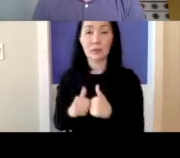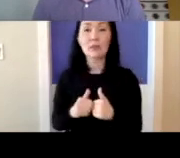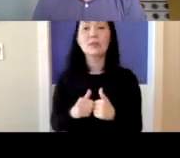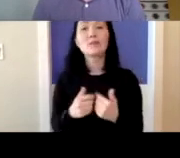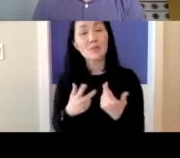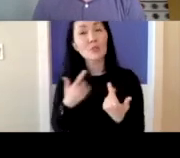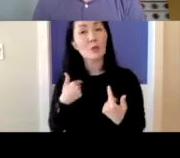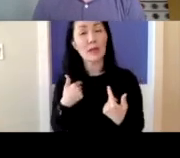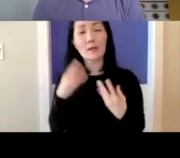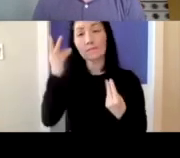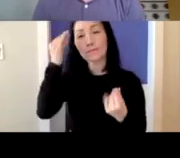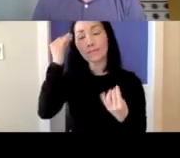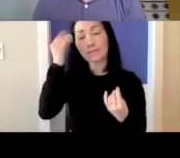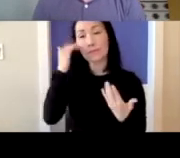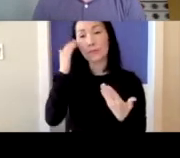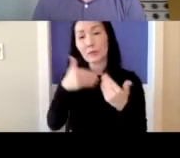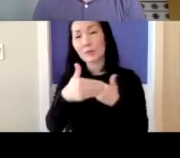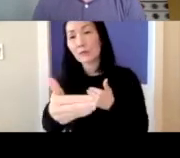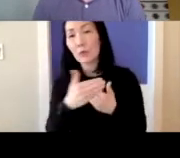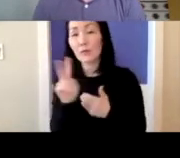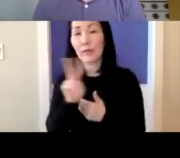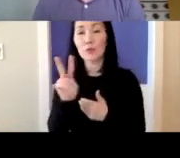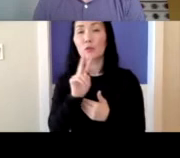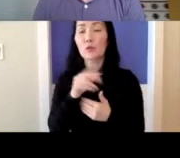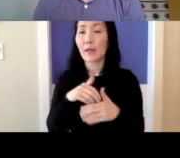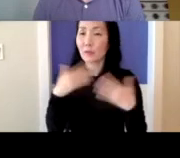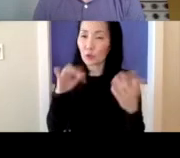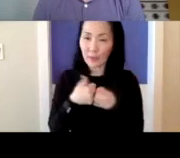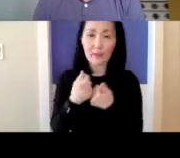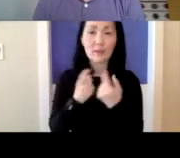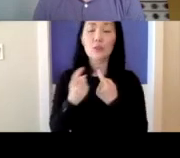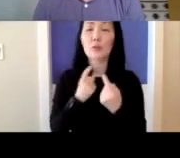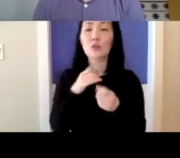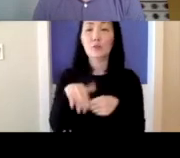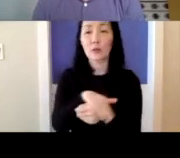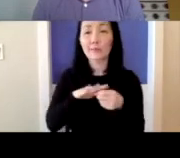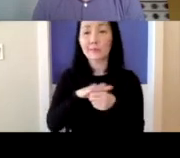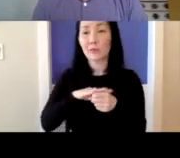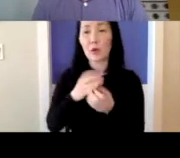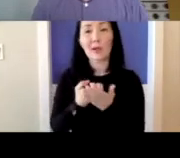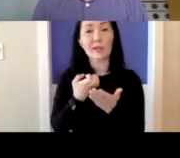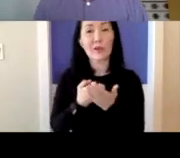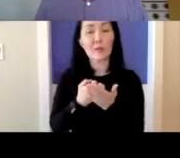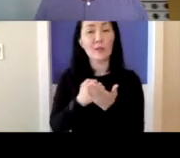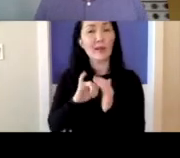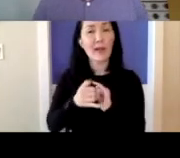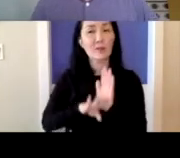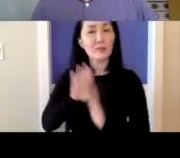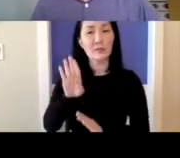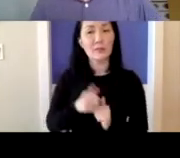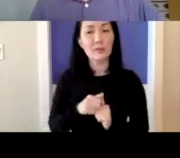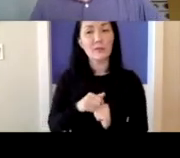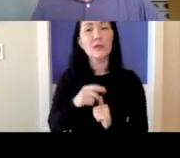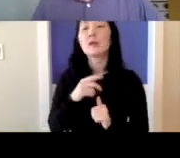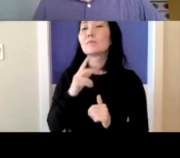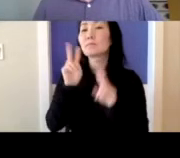going forward for the city of Vancouver and for our regional economy in terms of what kind of economy we want to